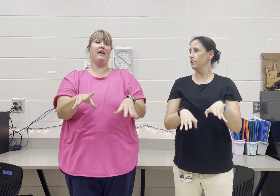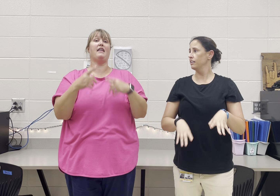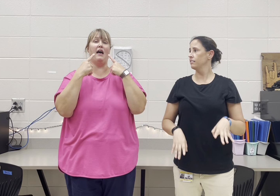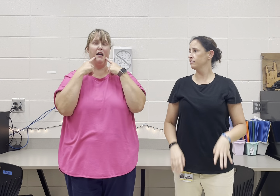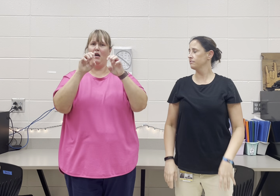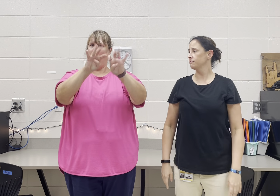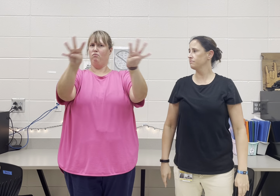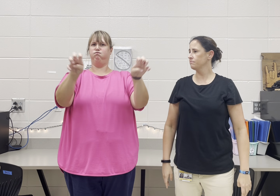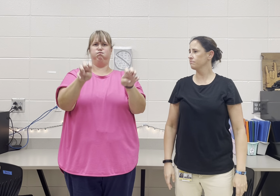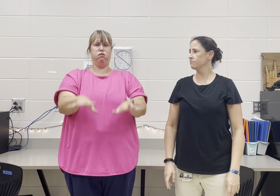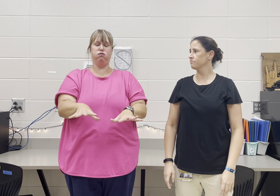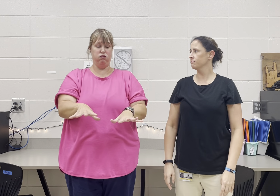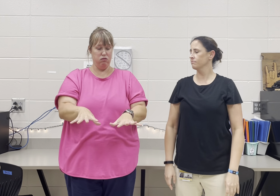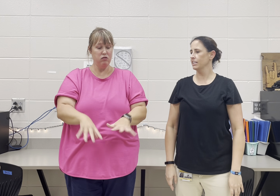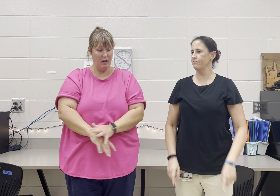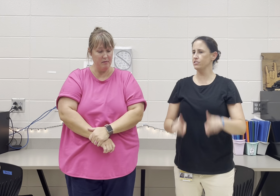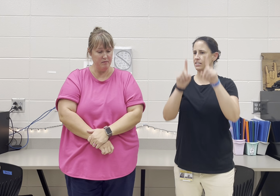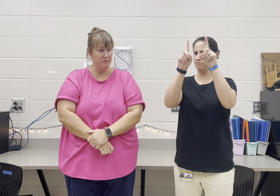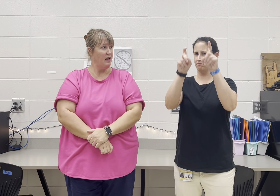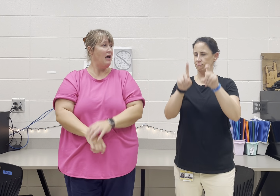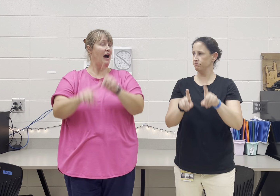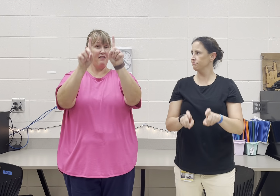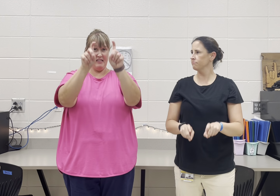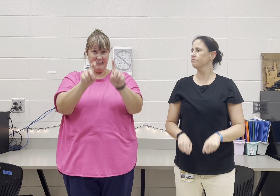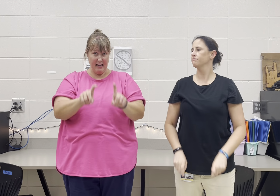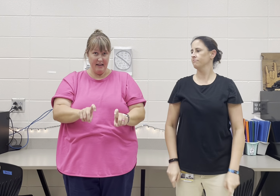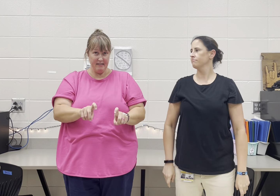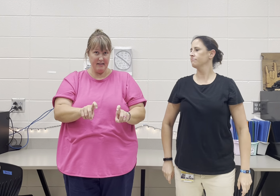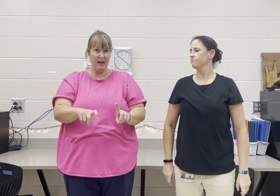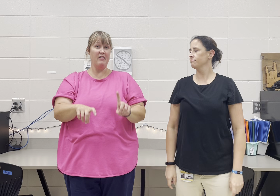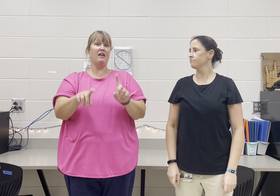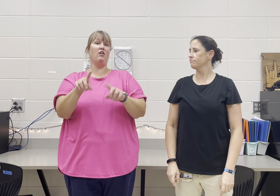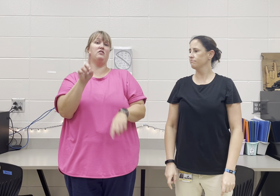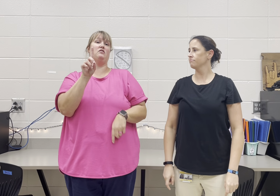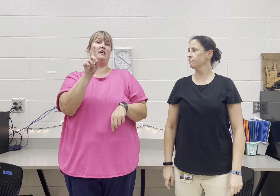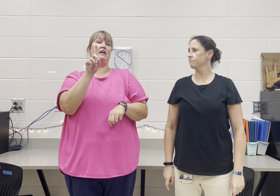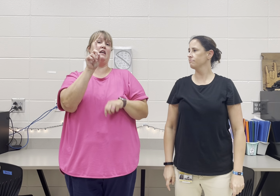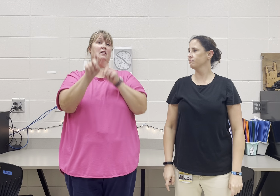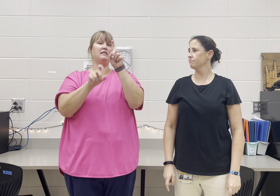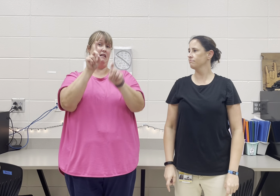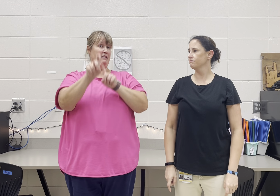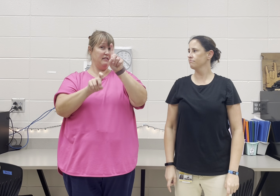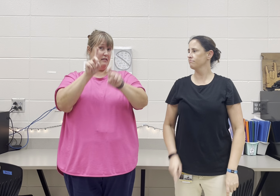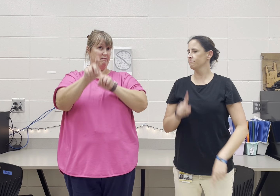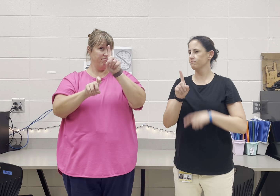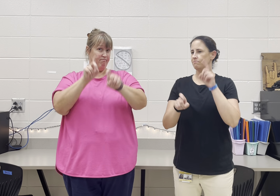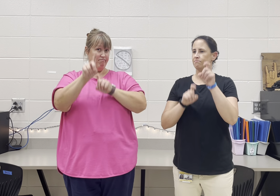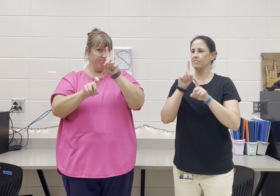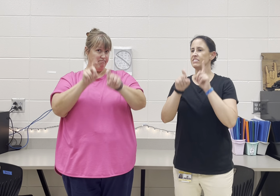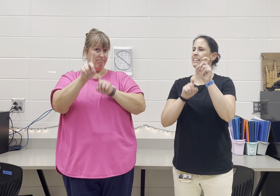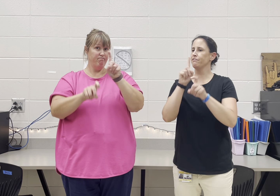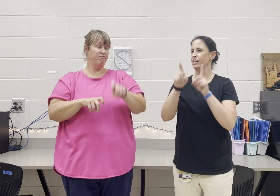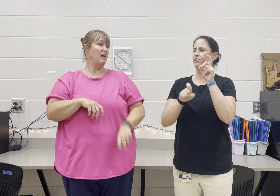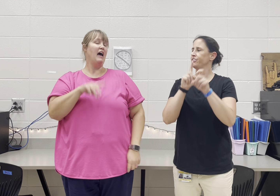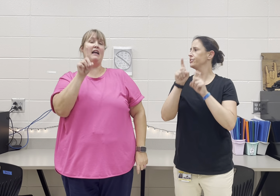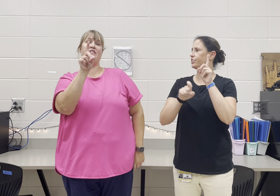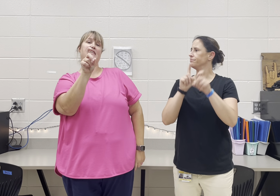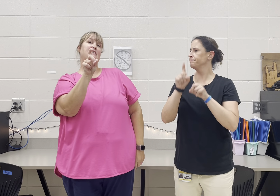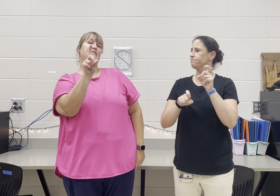that. Have you seen? I've seen test, and then I've also seen test, I've seen that for interview and too. I've seen